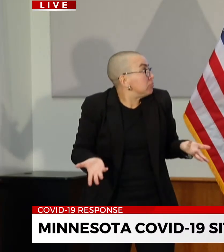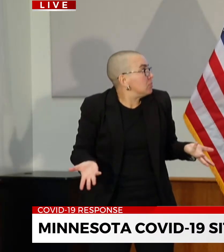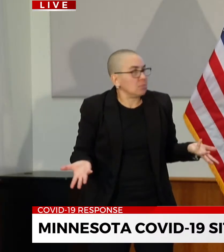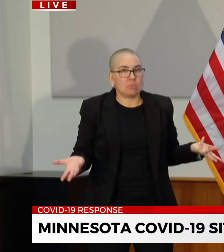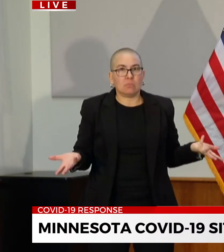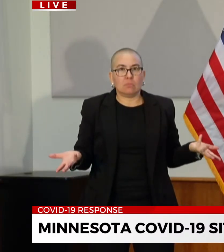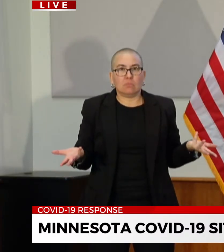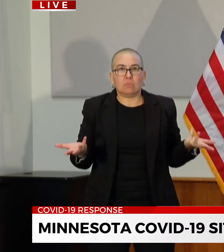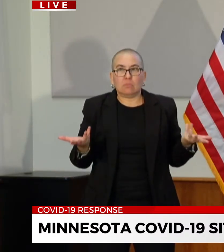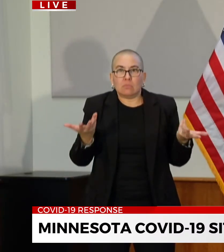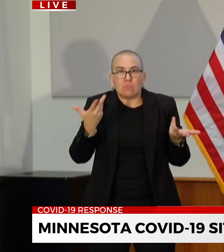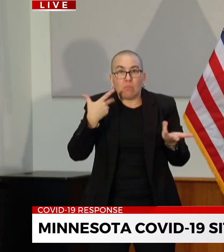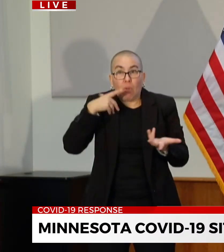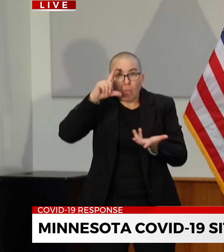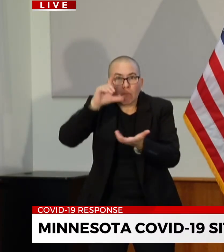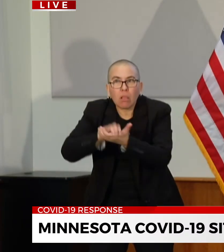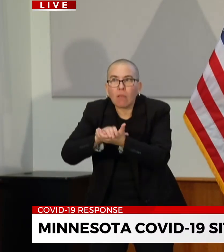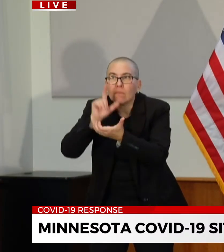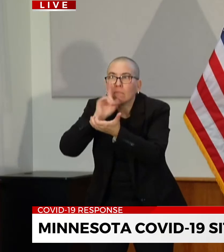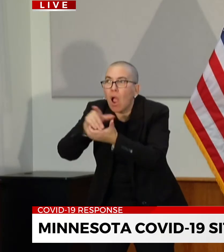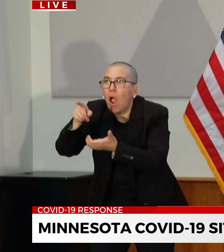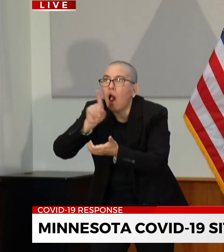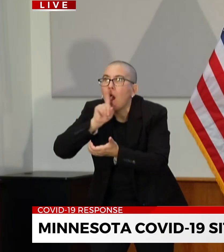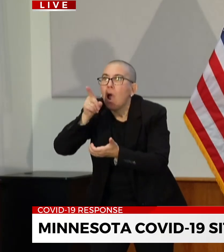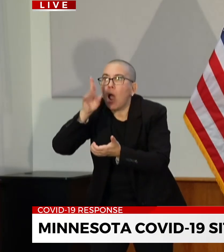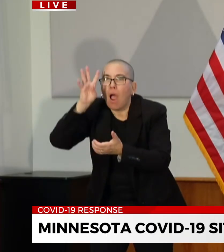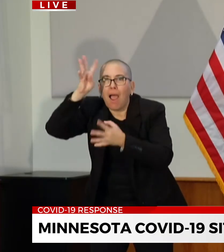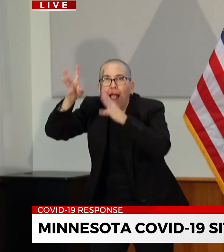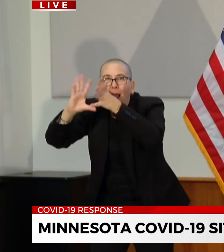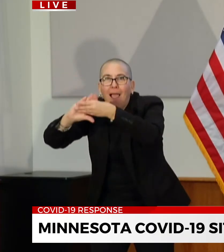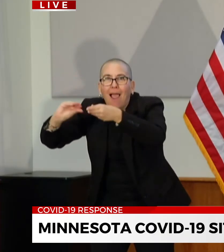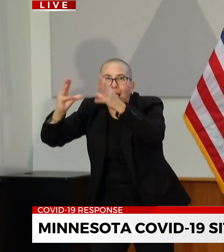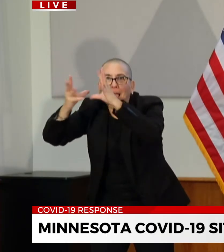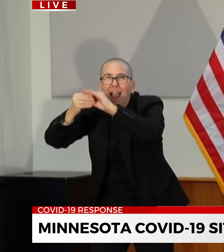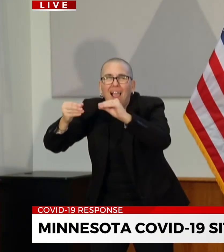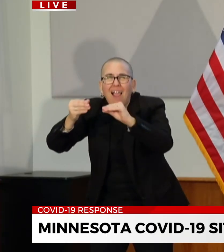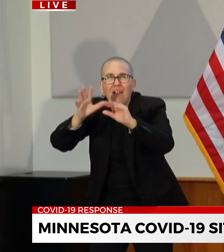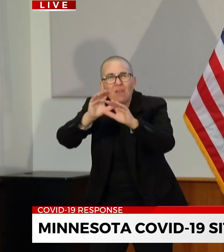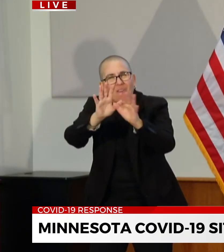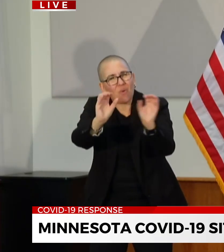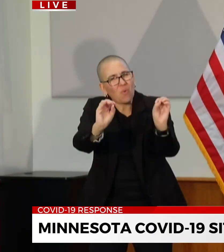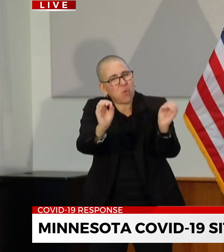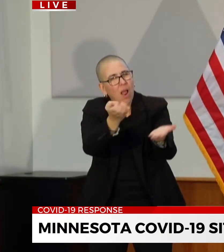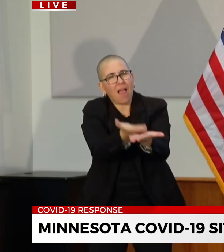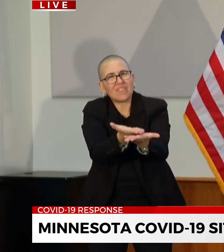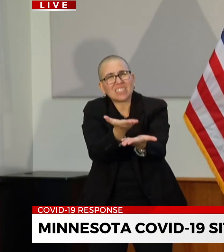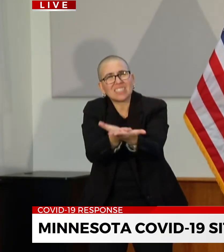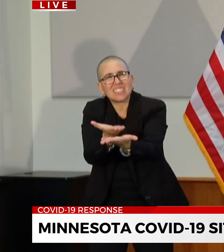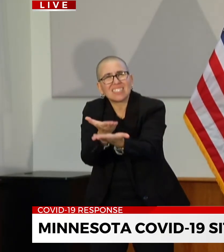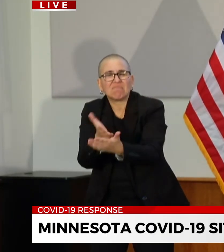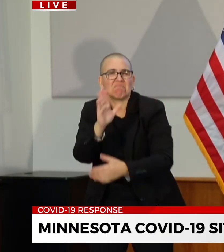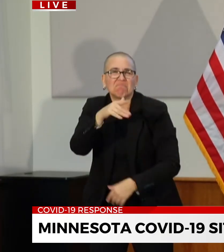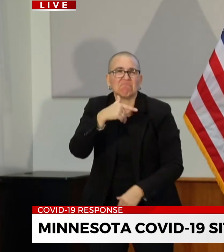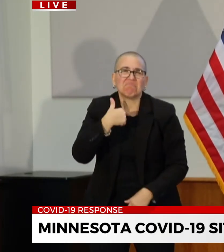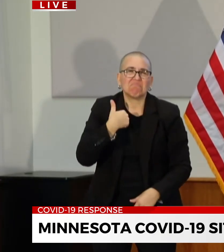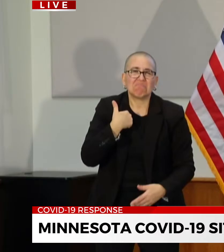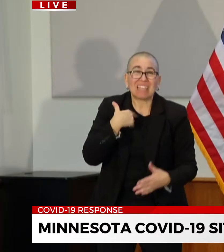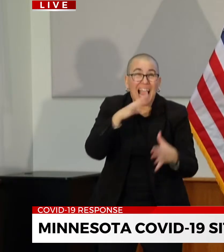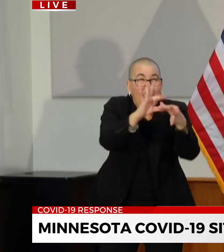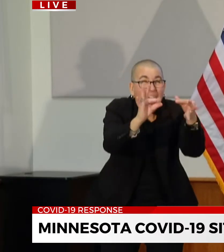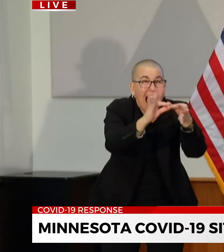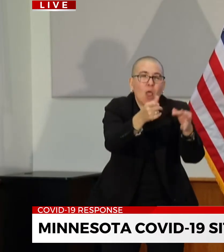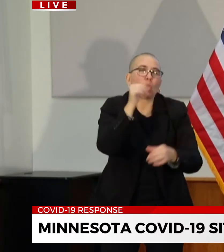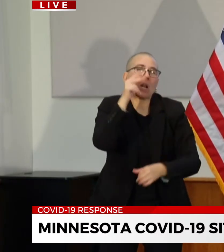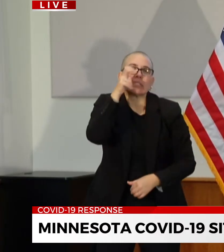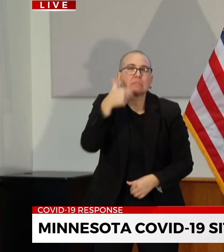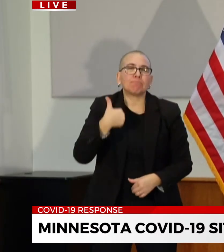believe those types of things without any proof, you're probably not going to listen to me when I tell you to wear a mask. You're probably going to, again, I've